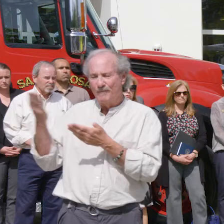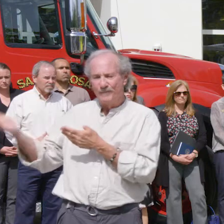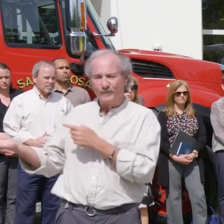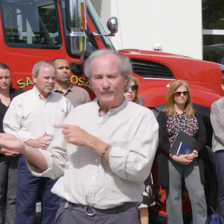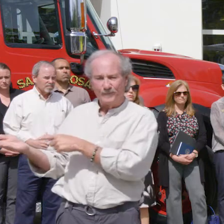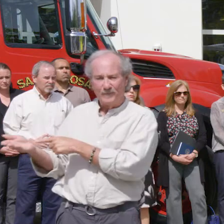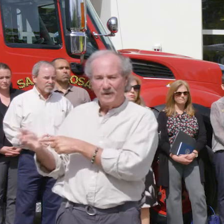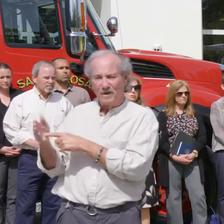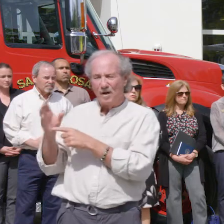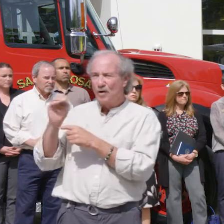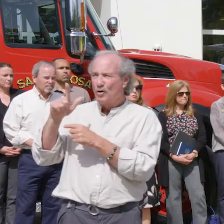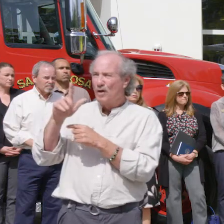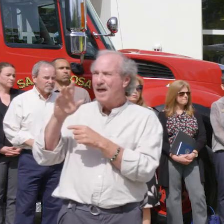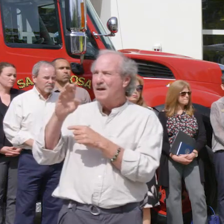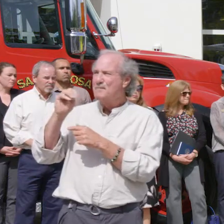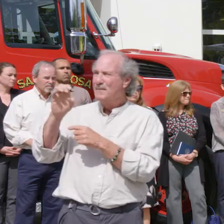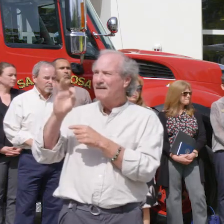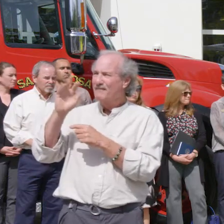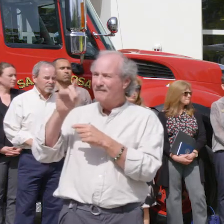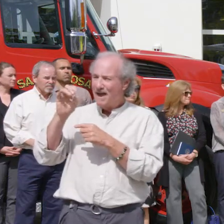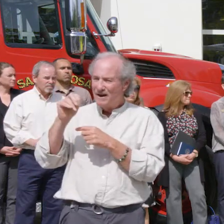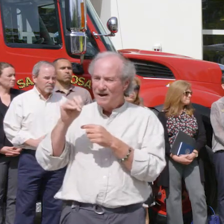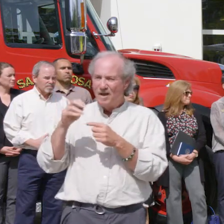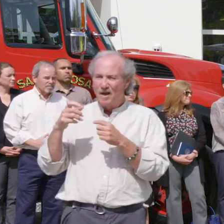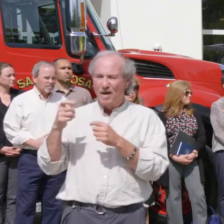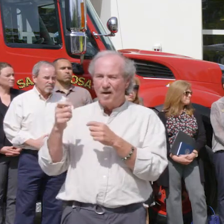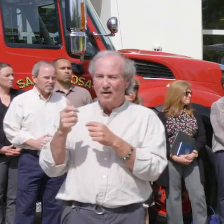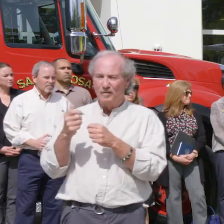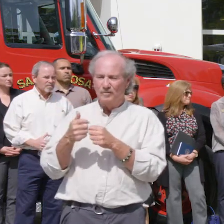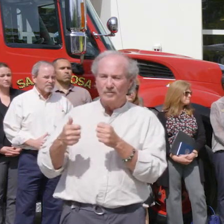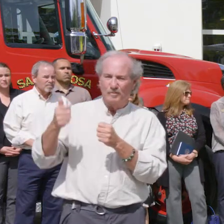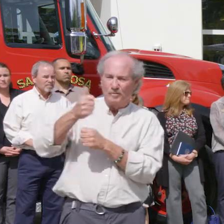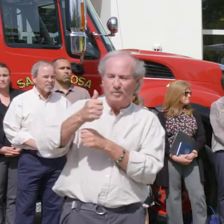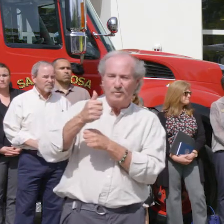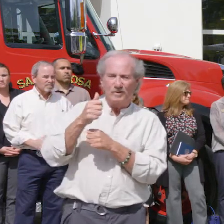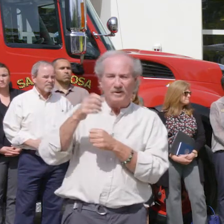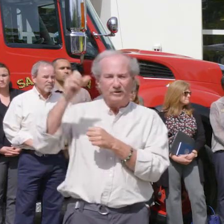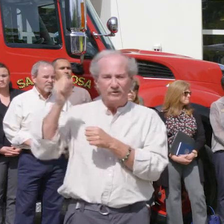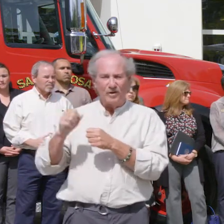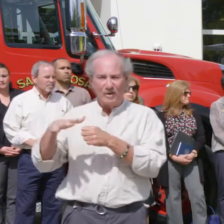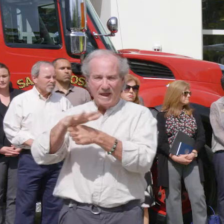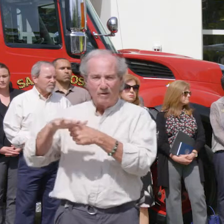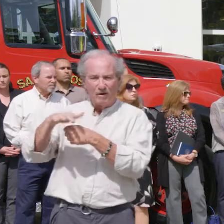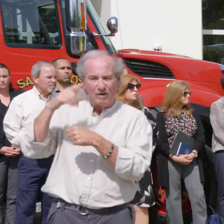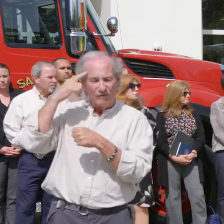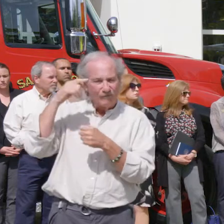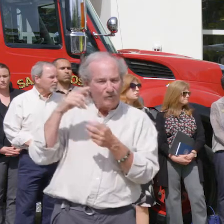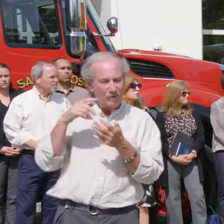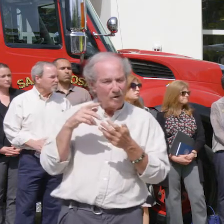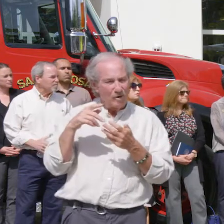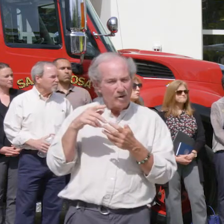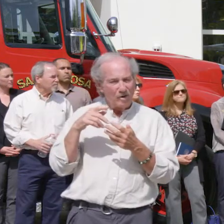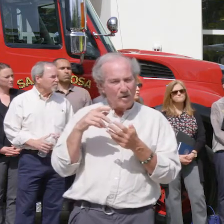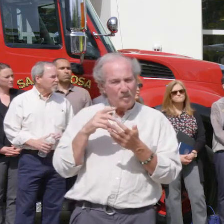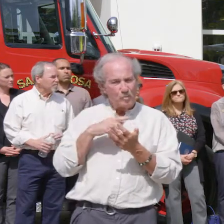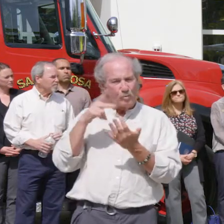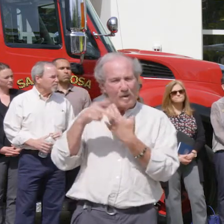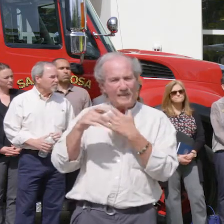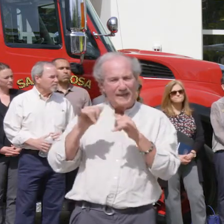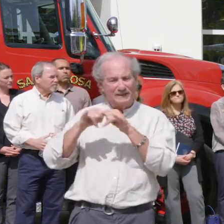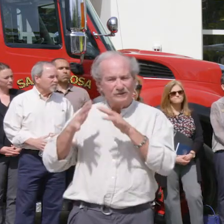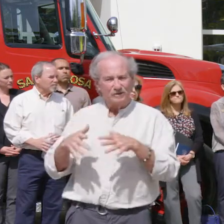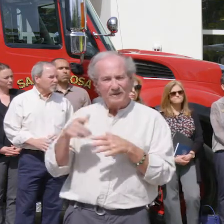off to Colonel Eric McFadden, the commander of Southern Pacific Division for the Corps of Engineers, that has been